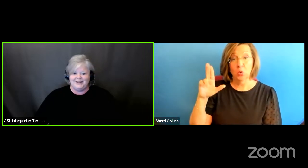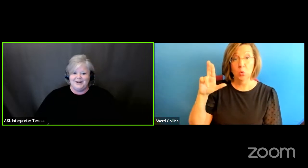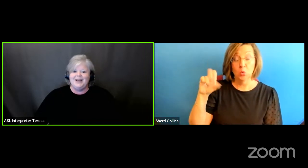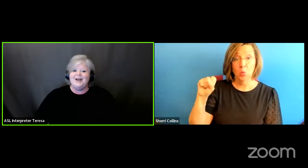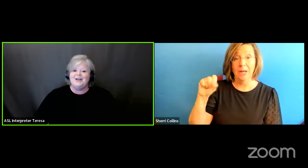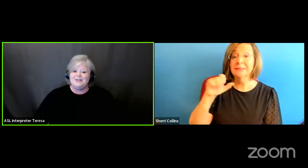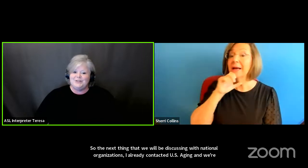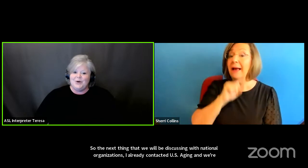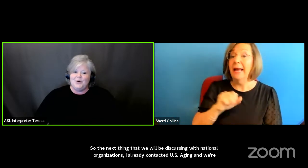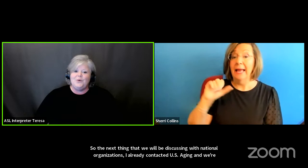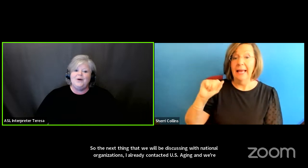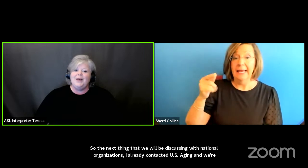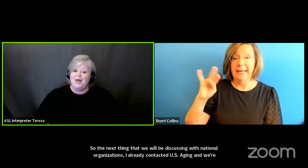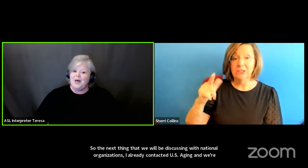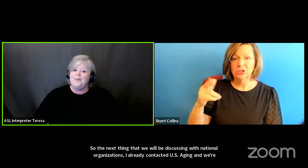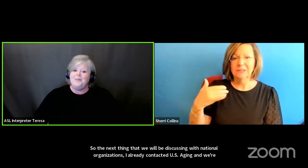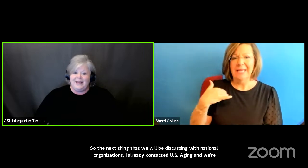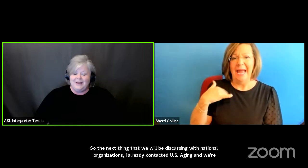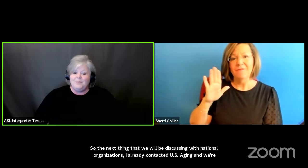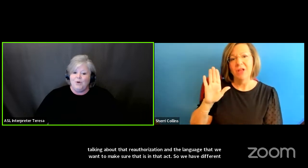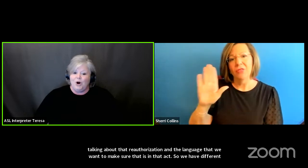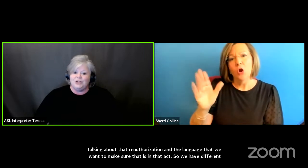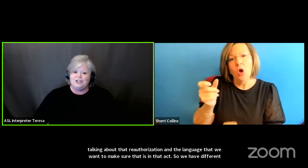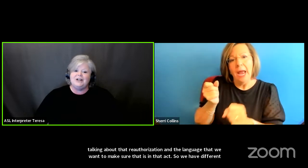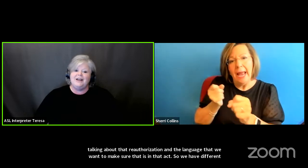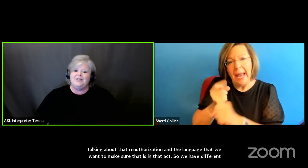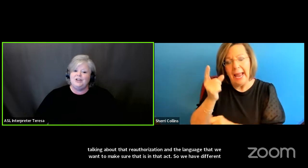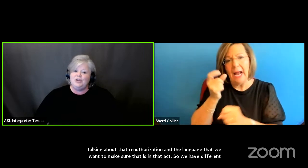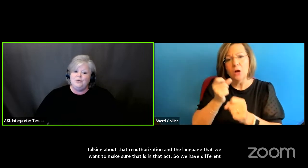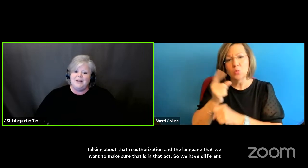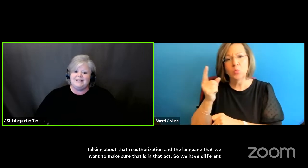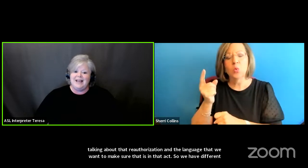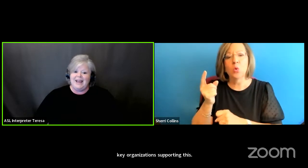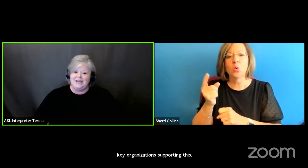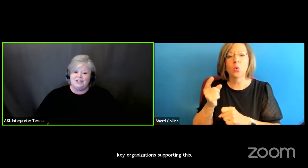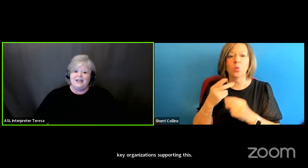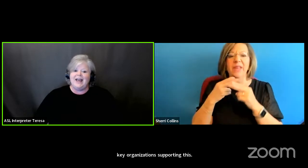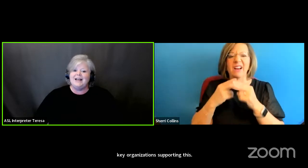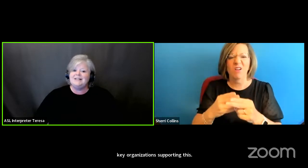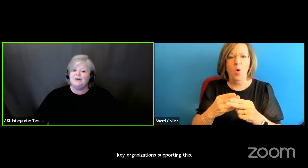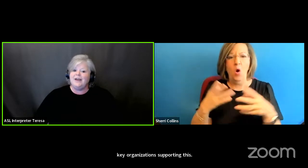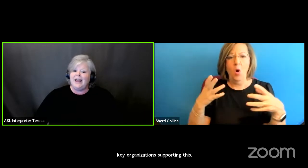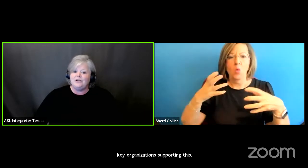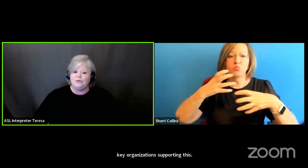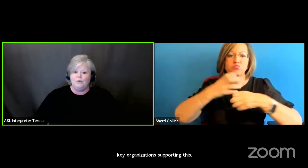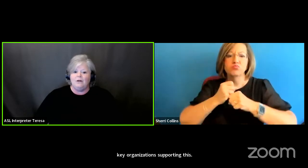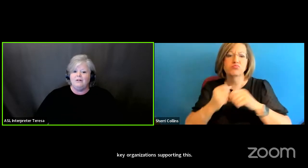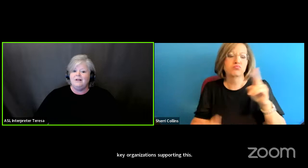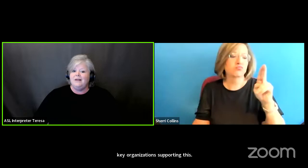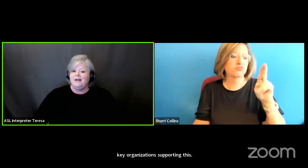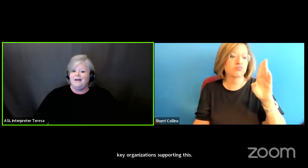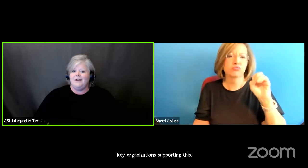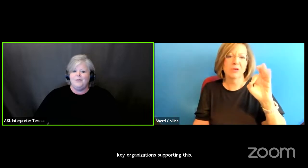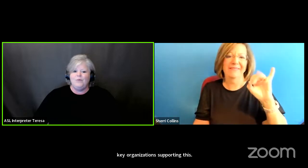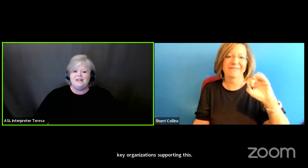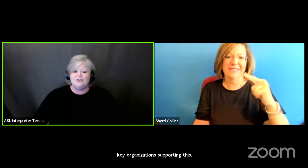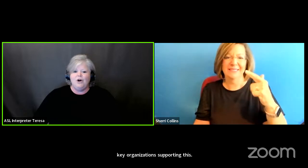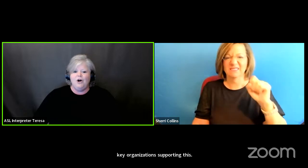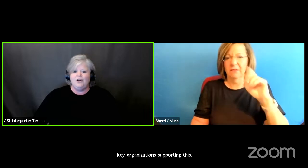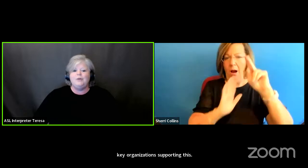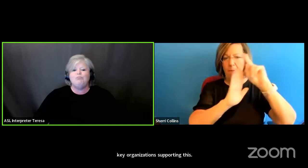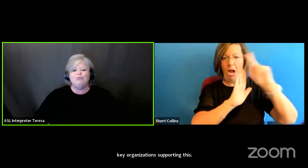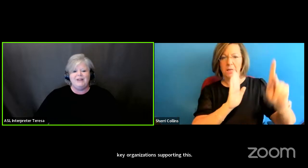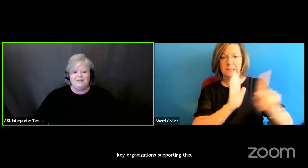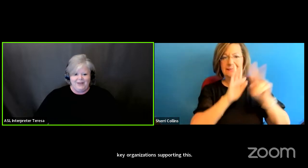that. So in March, the US Aging has their annual, what